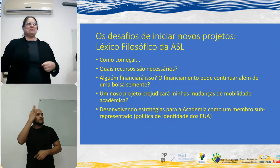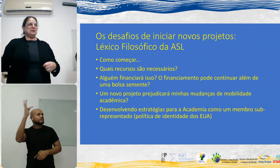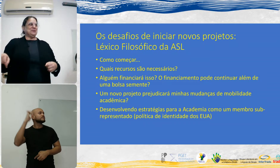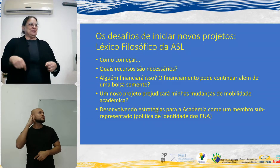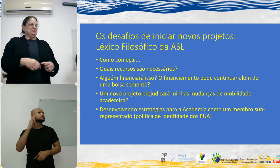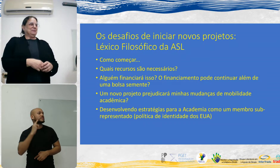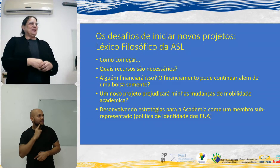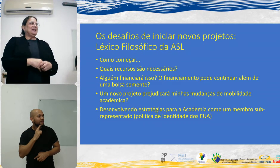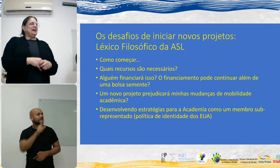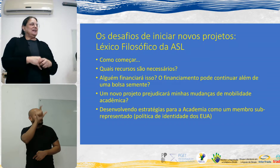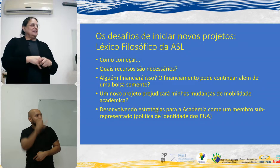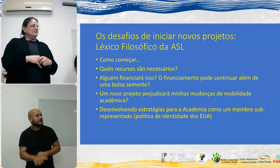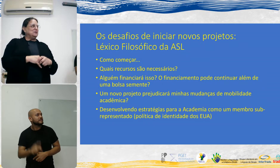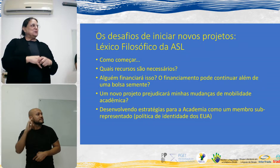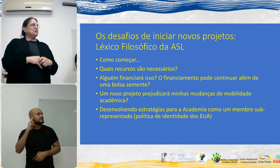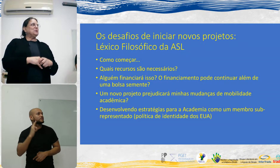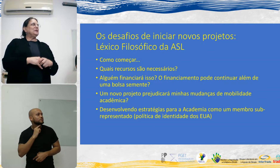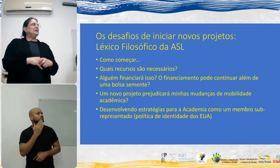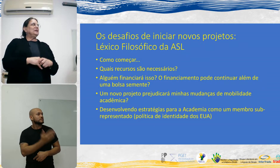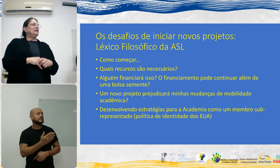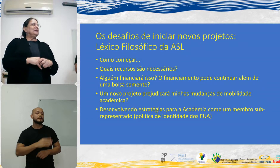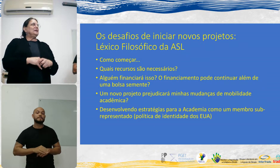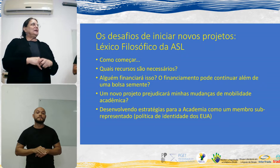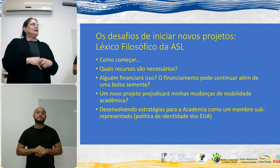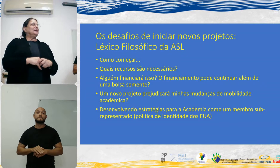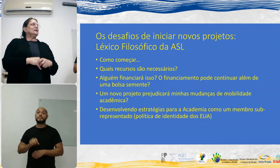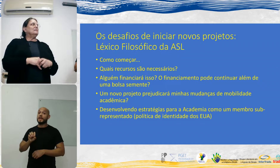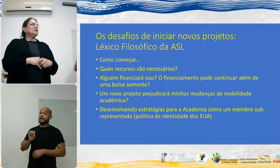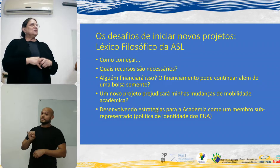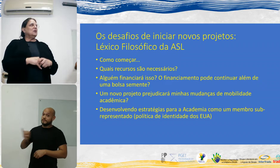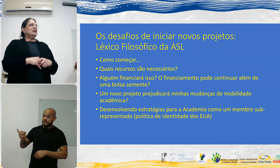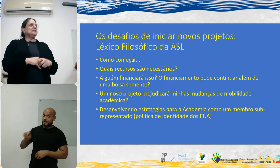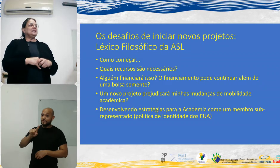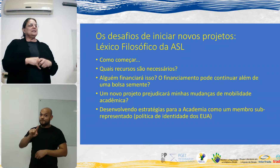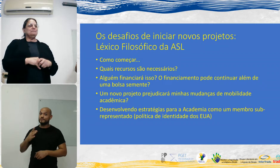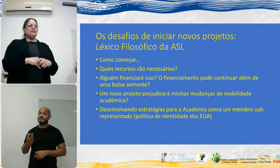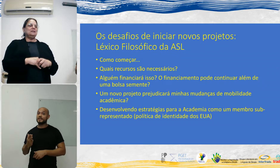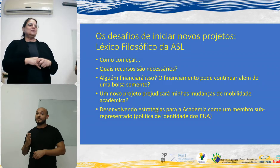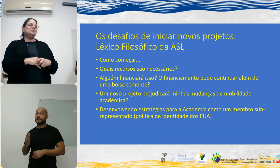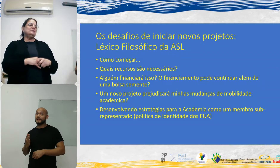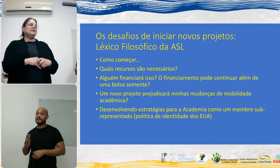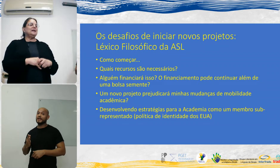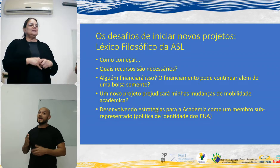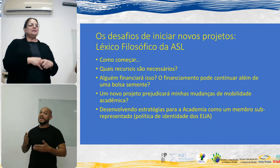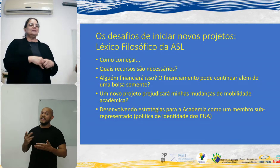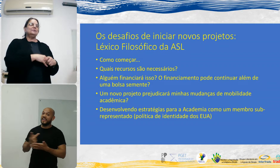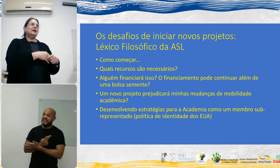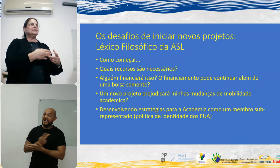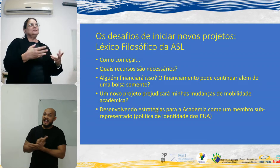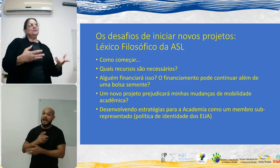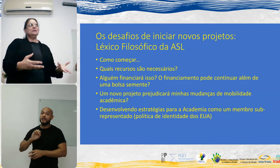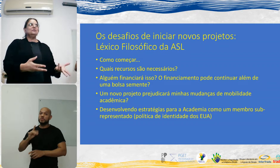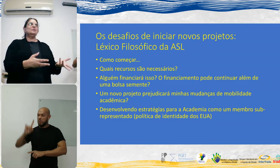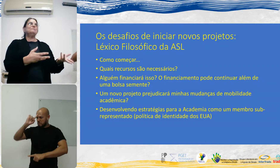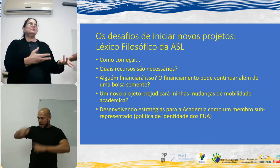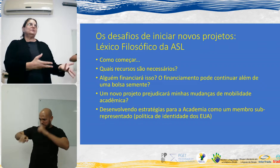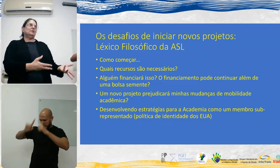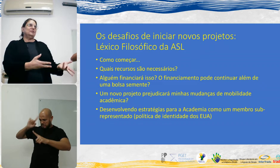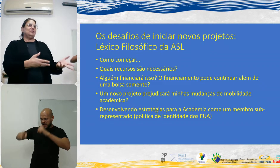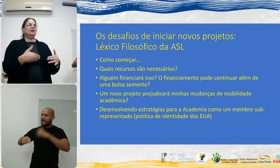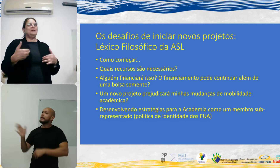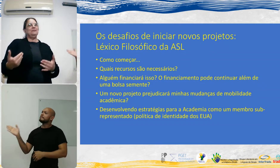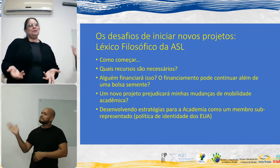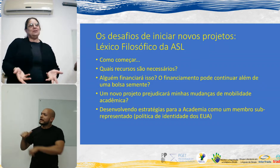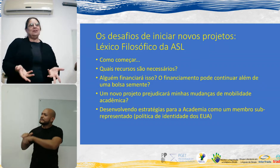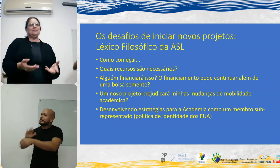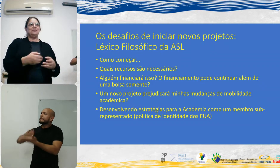deaf person. And if you come across as being too demanding because you're asking for interpreters all the